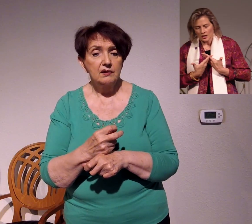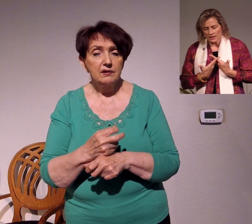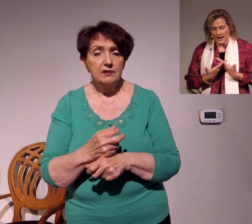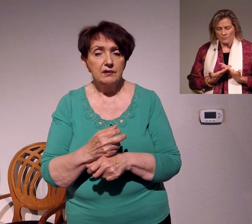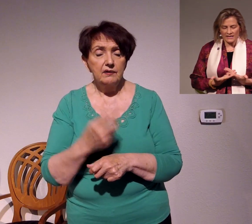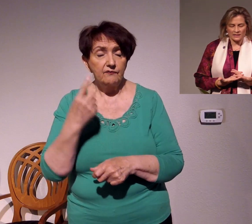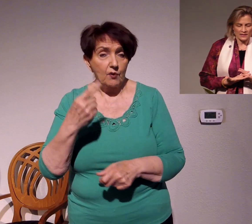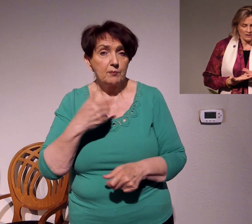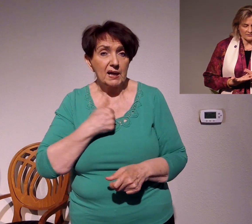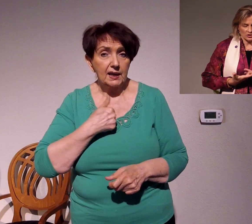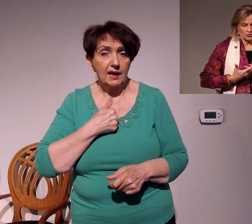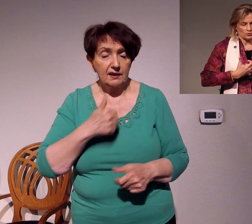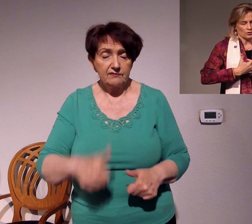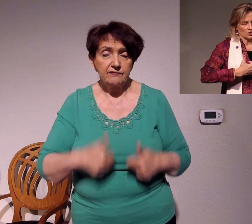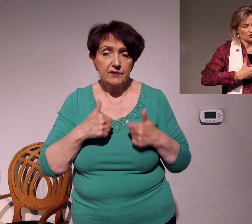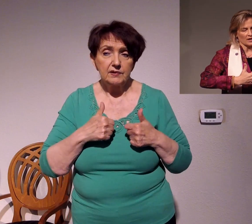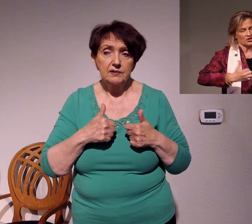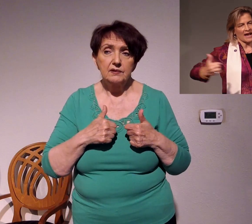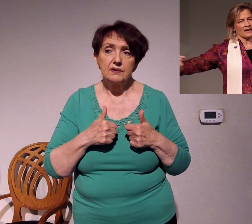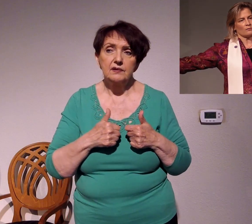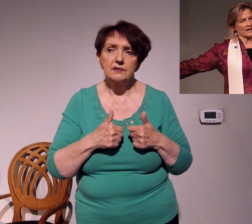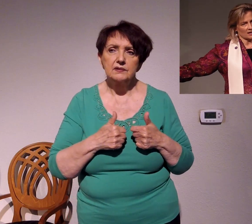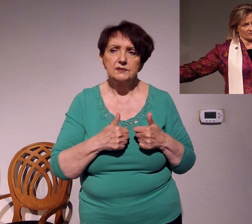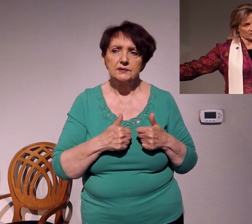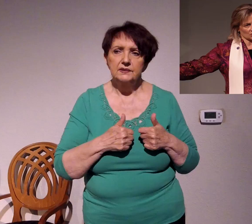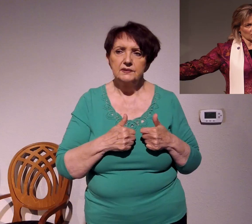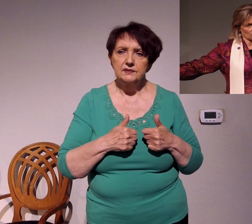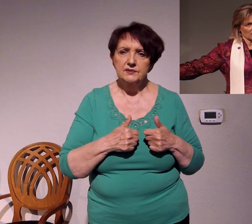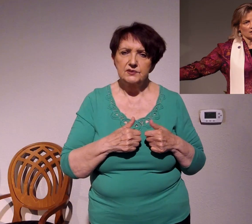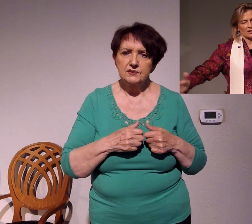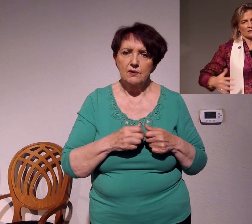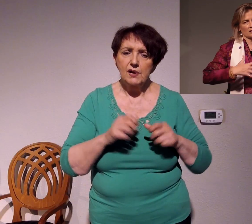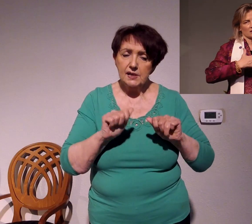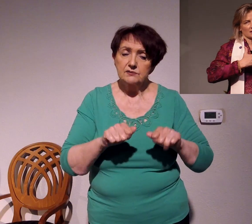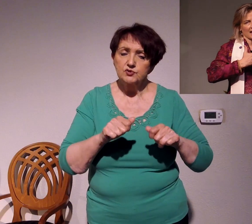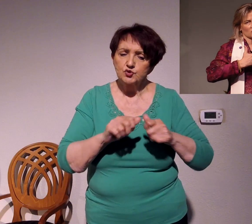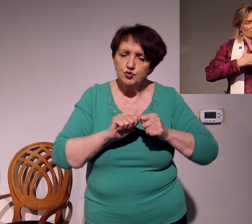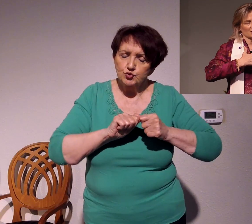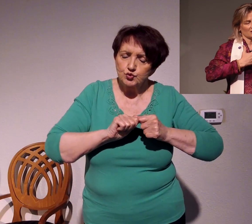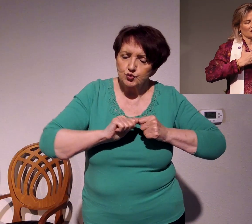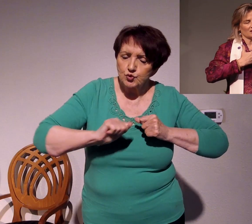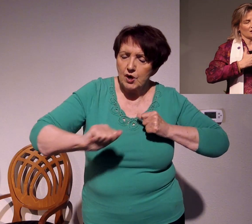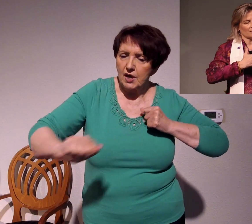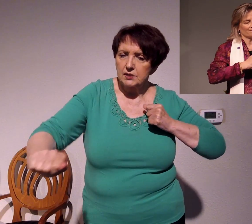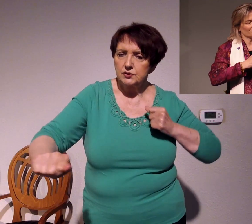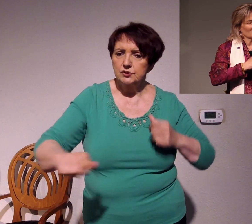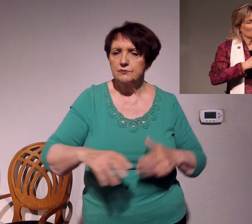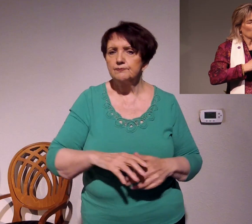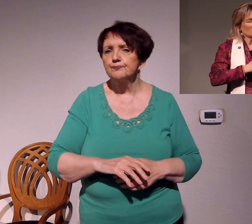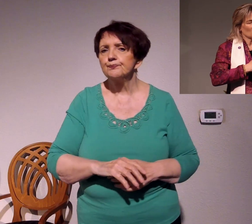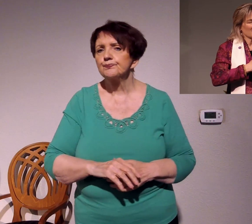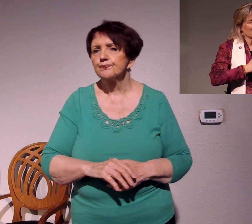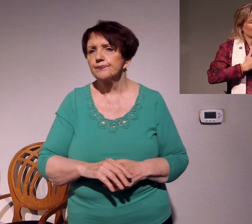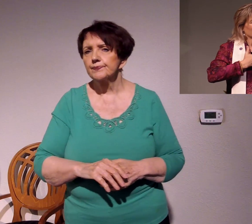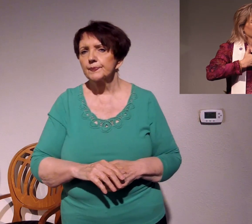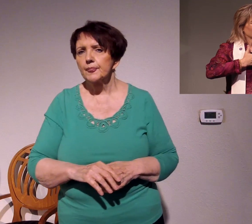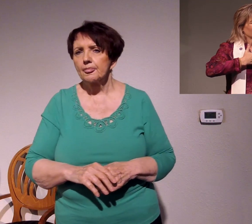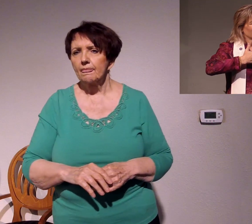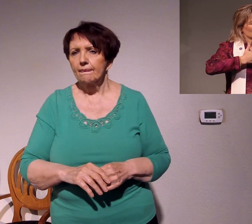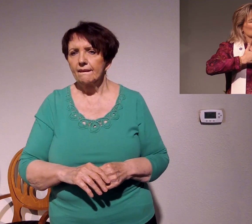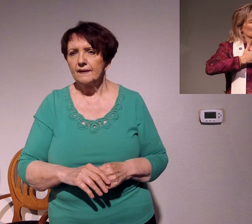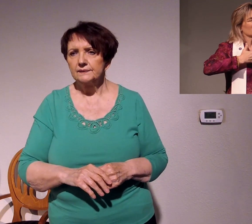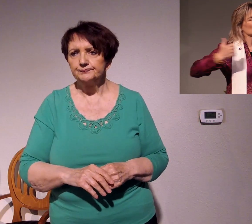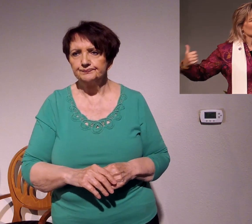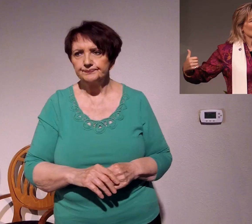will allow myself to stretch out of my comfort zone, because this is actually the one way that